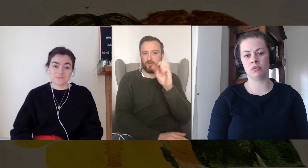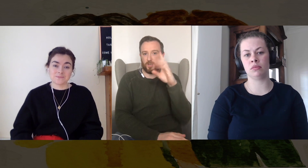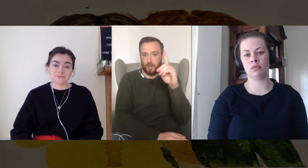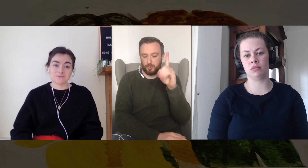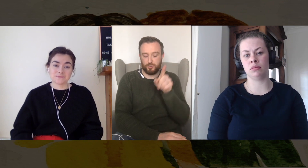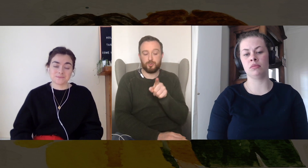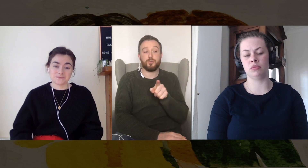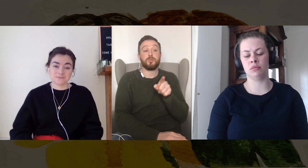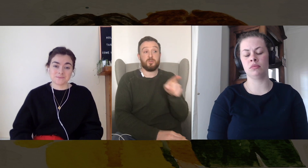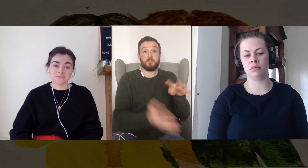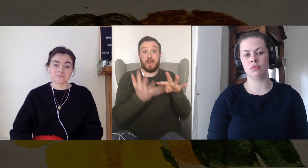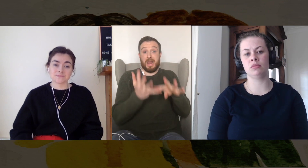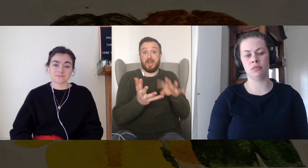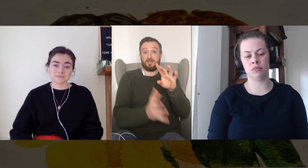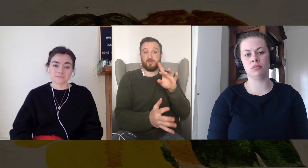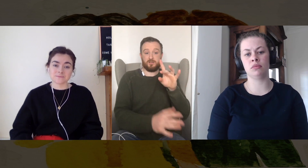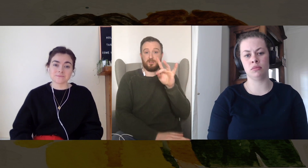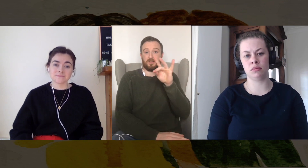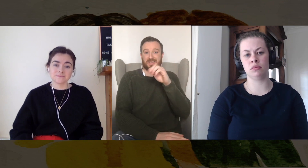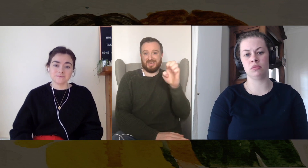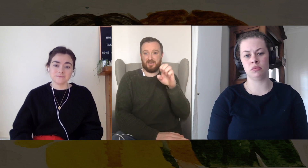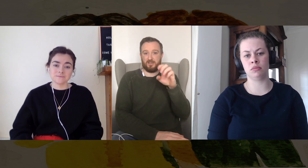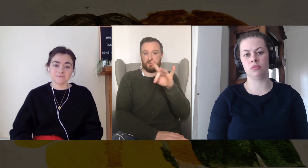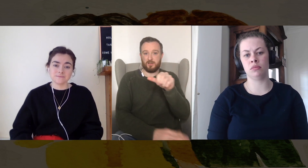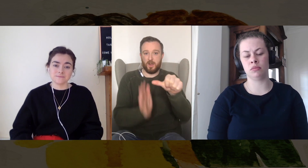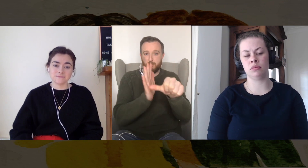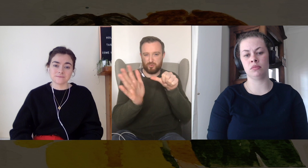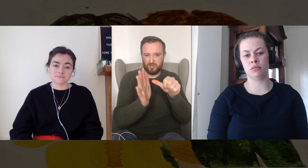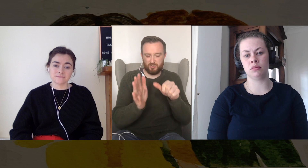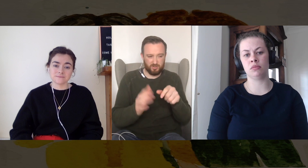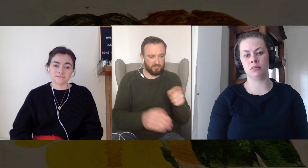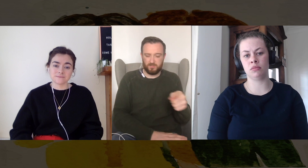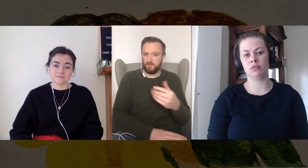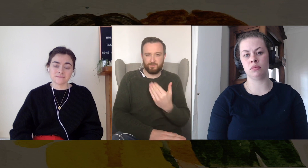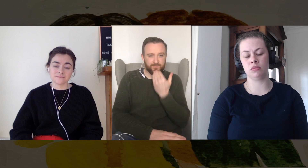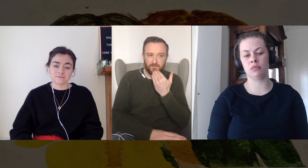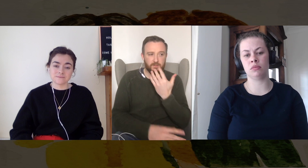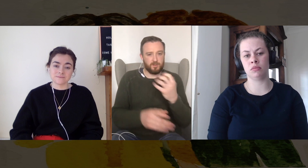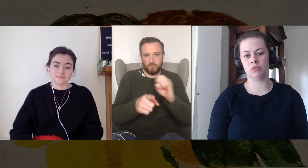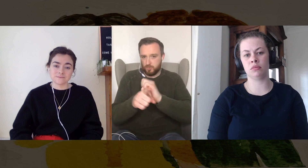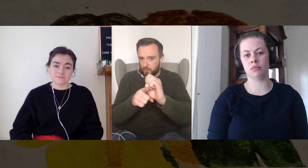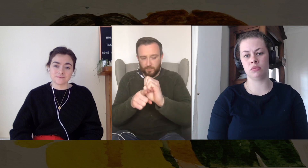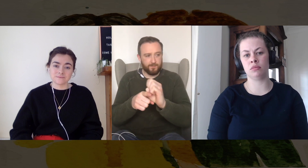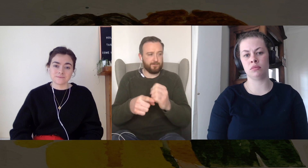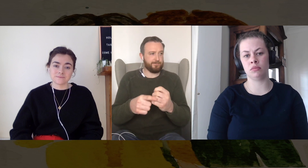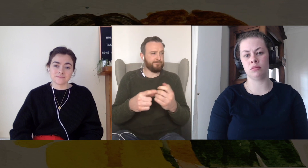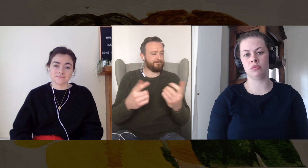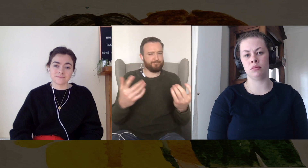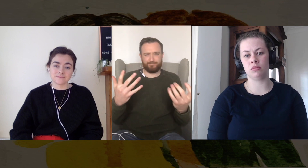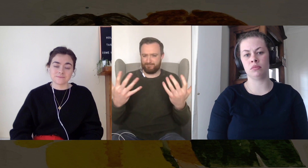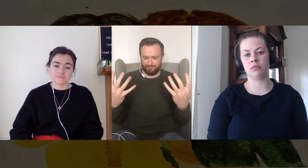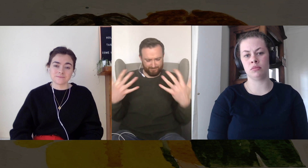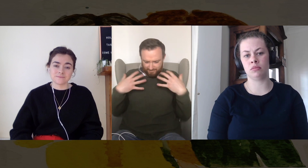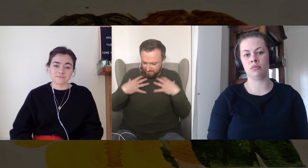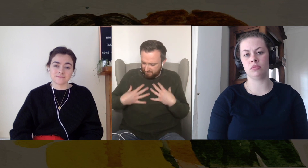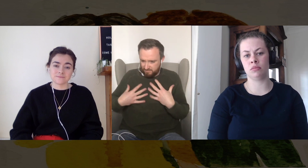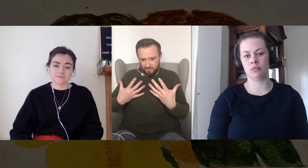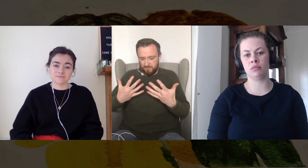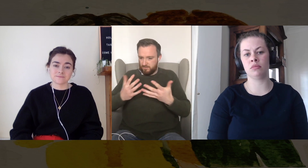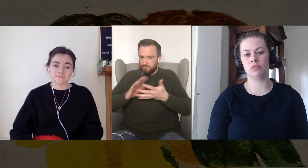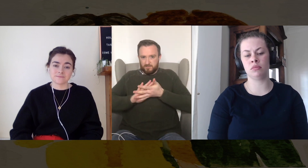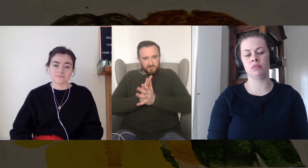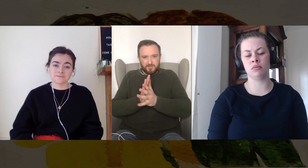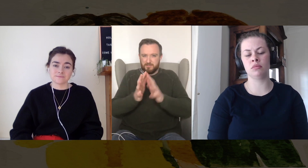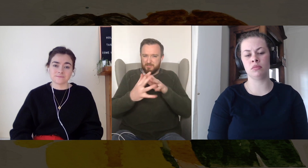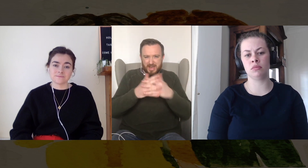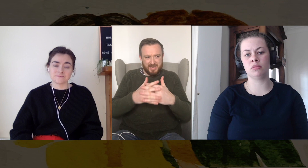Yeah, I was in my second year in the Centre for Deaf Studies in Trinity College. And that was my last knee operation. And then after that, I